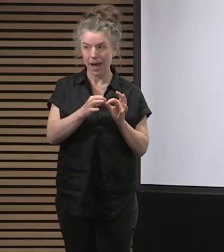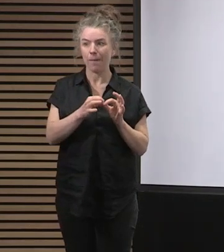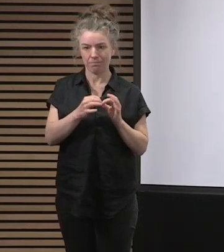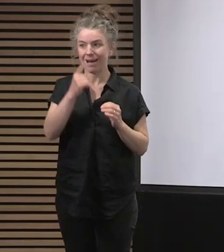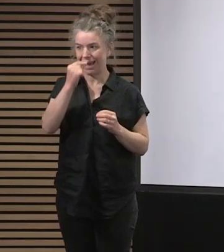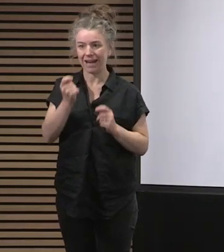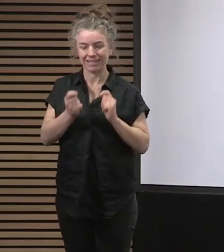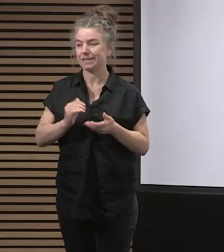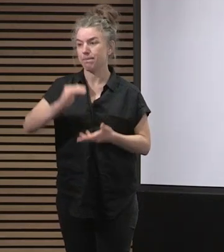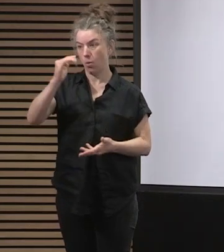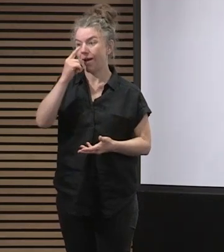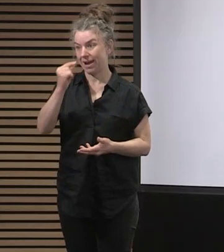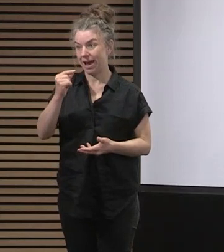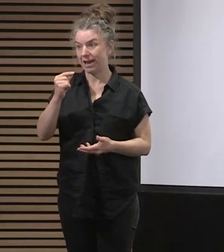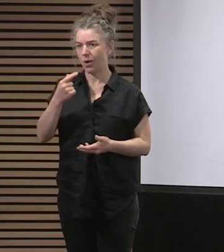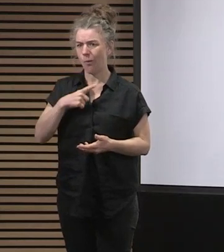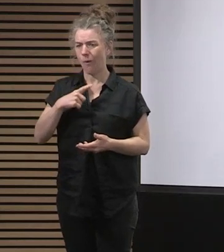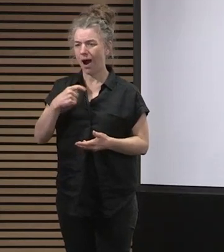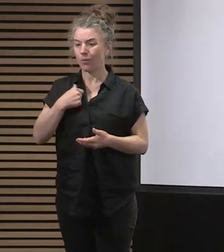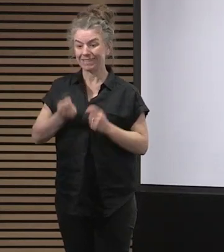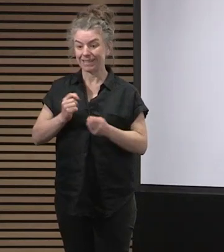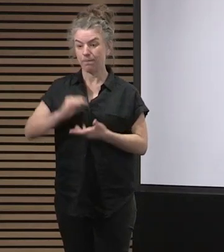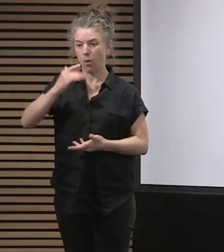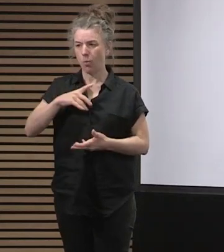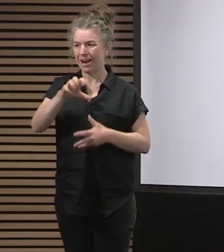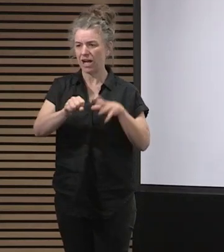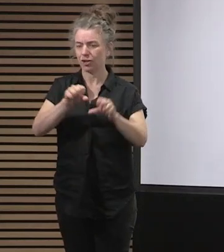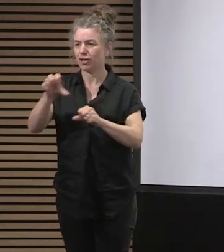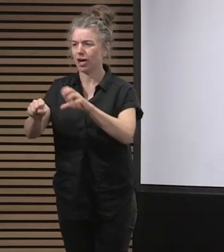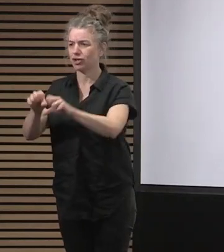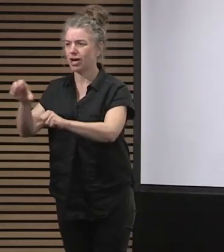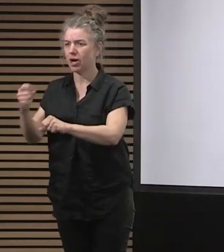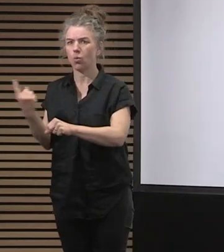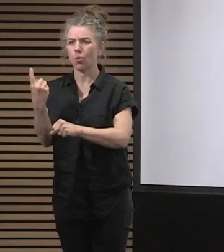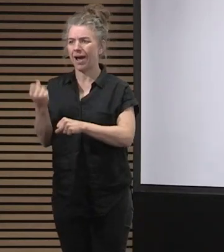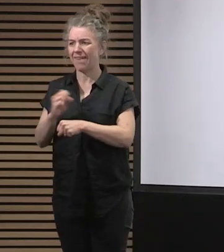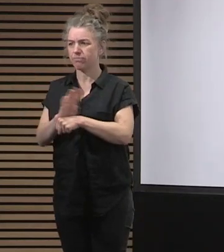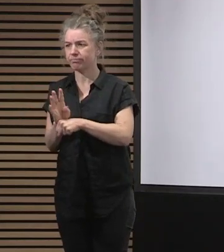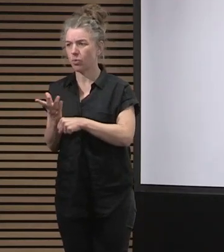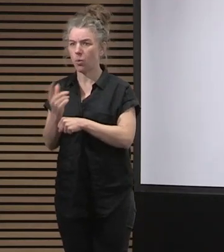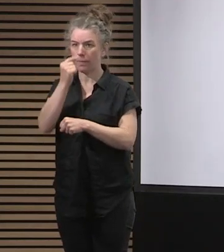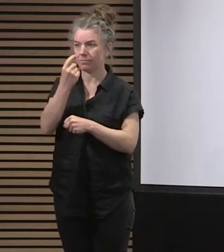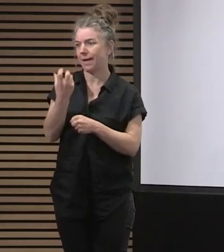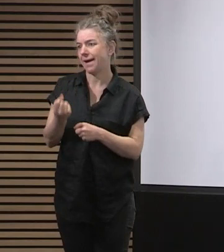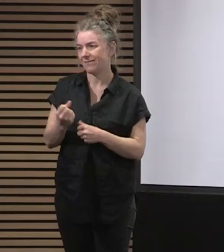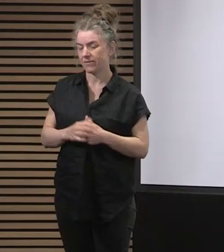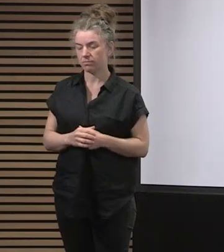to increase testing because we want to find all these cases. Secondly, our technical advisory group actually just met this morning and we are